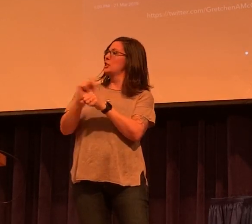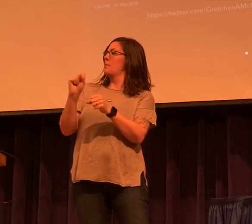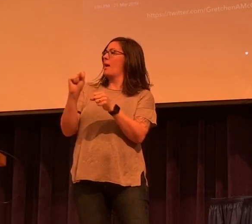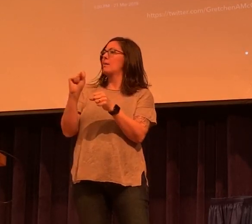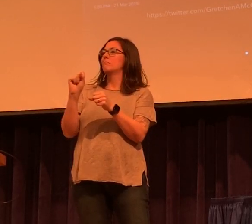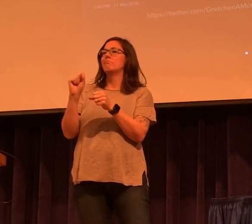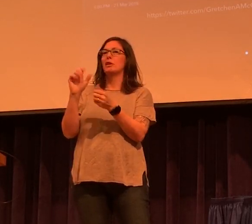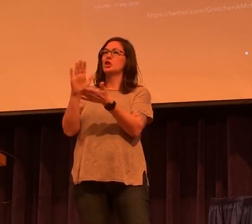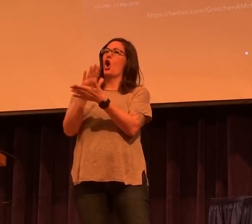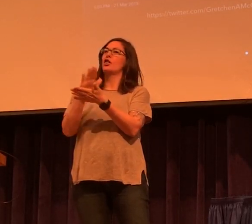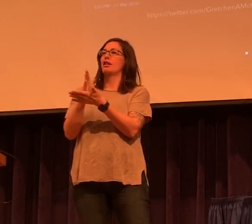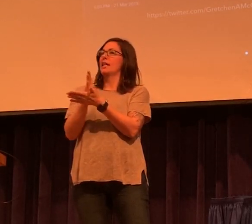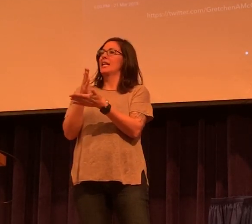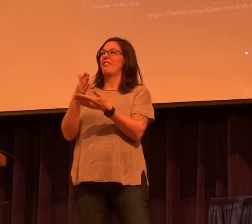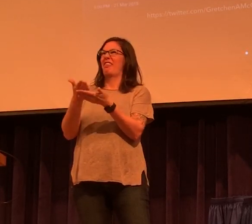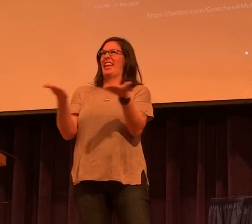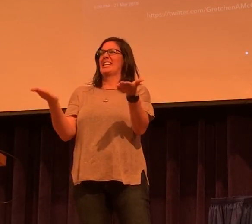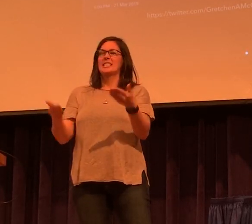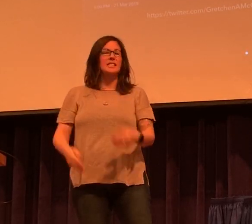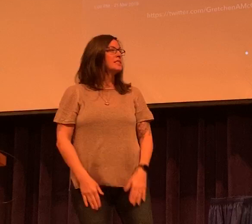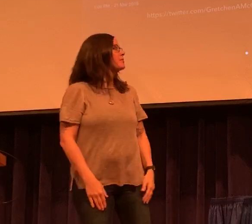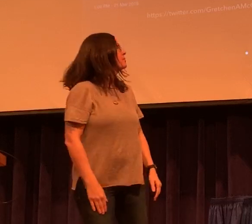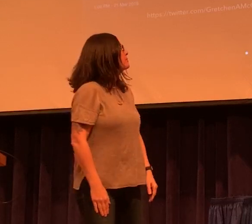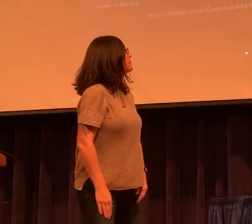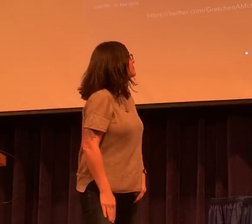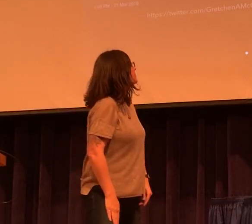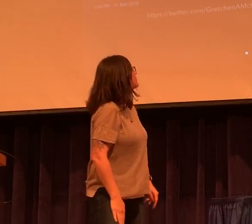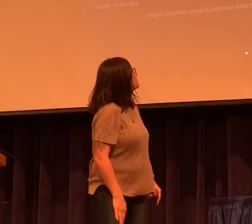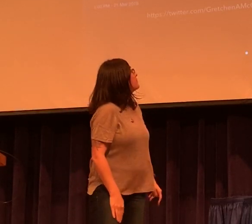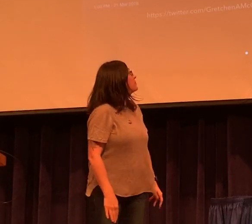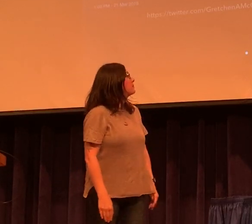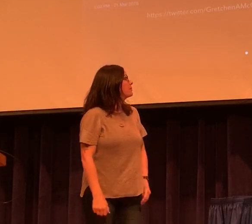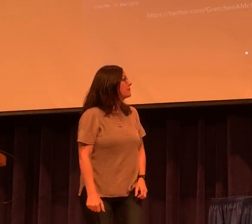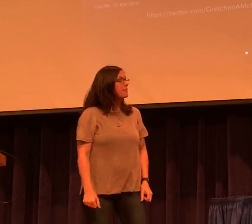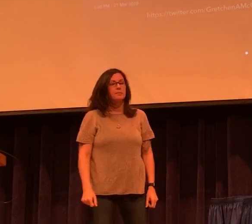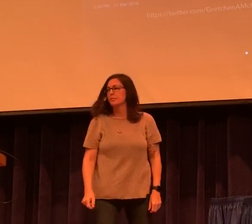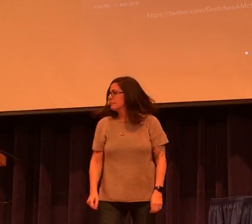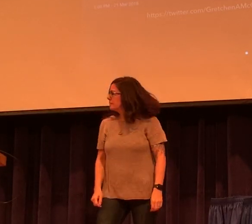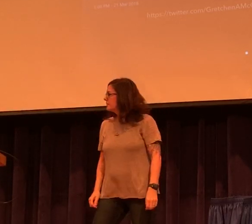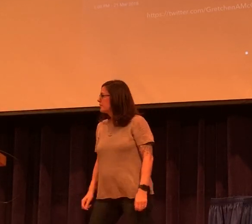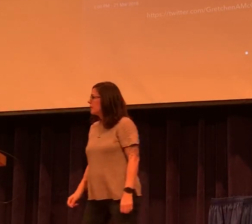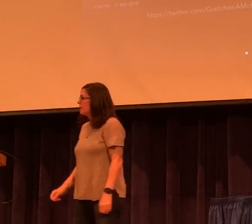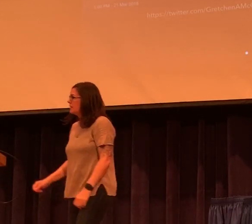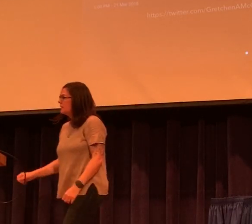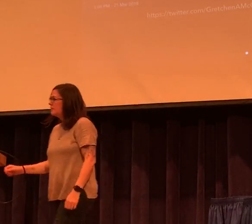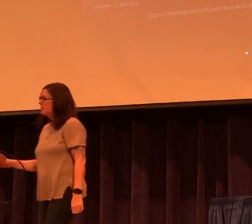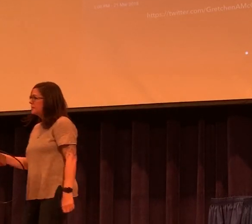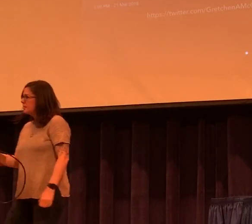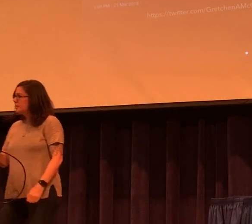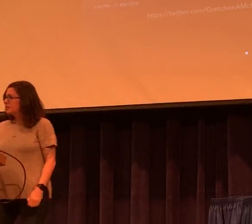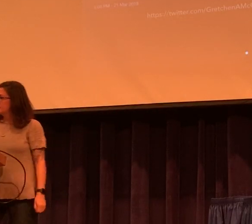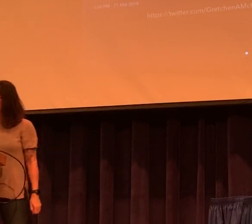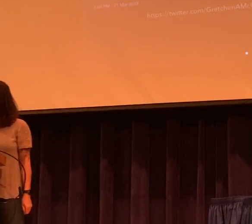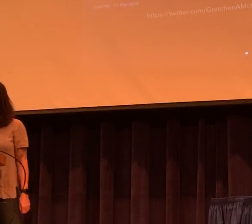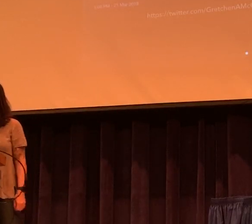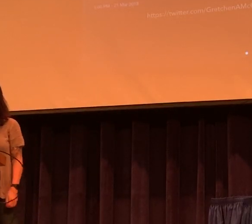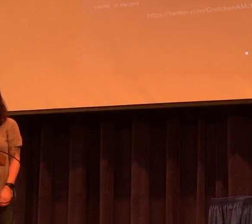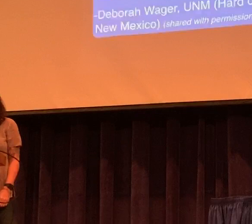This perhaps should start to be looked at places where discussions happen about legitimate scholarly things.